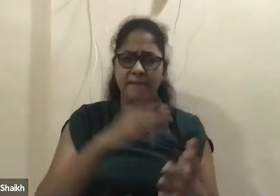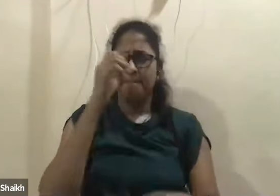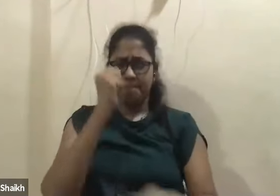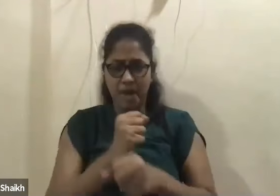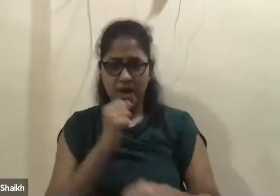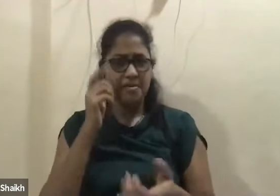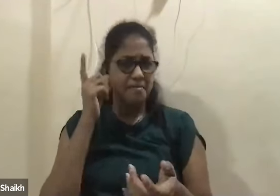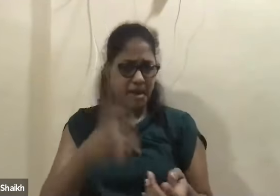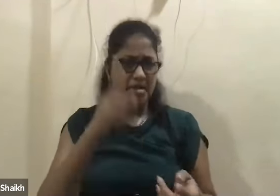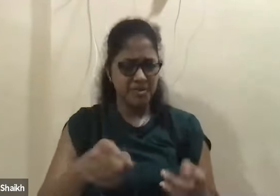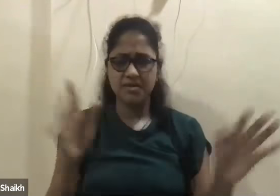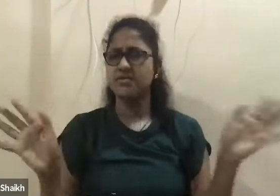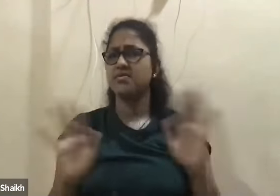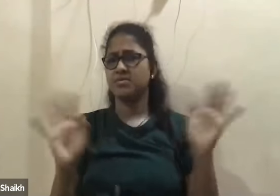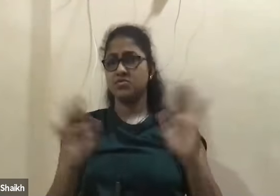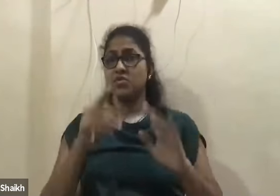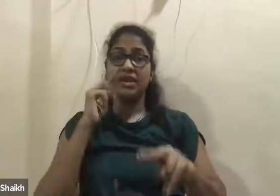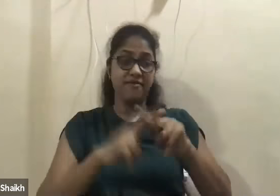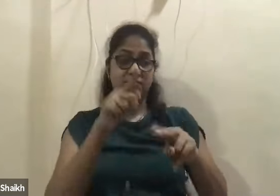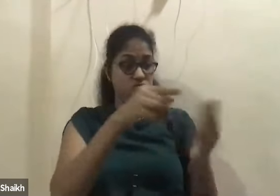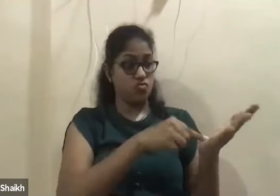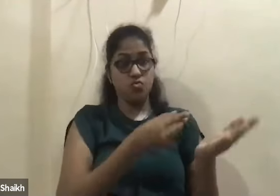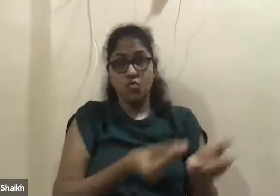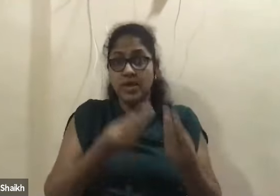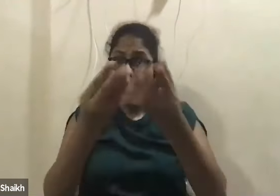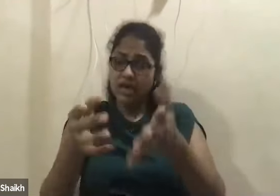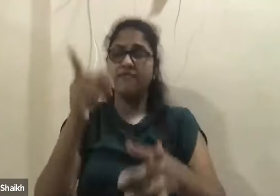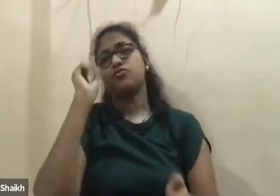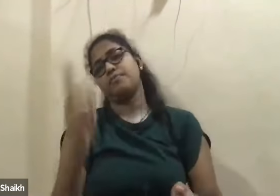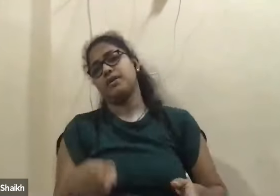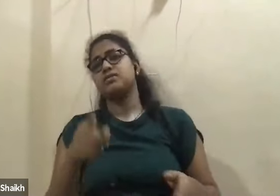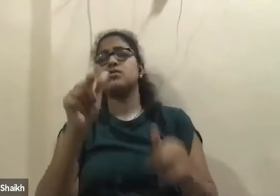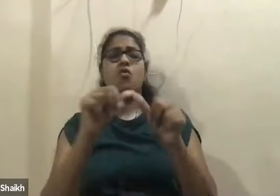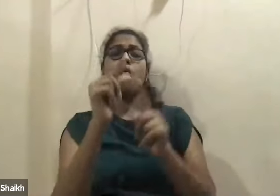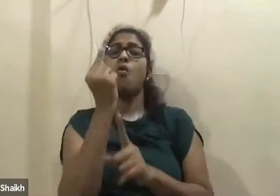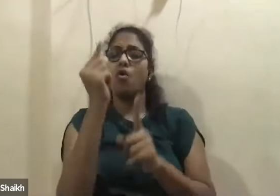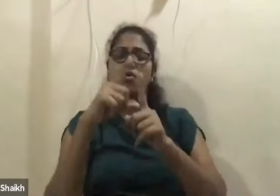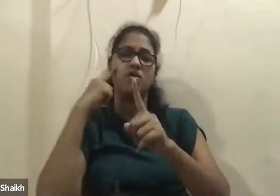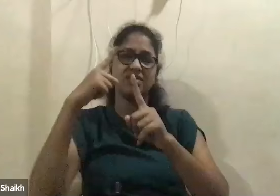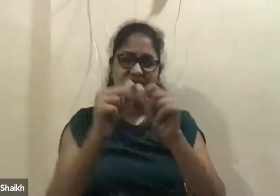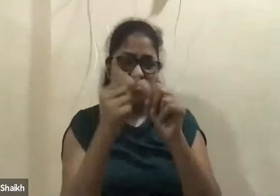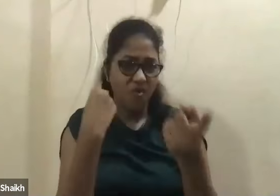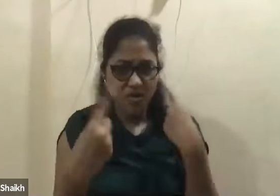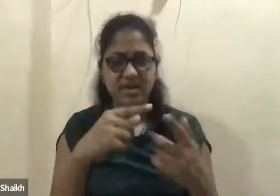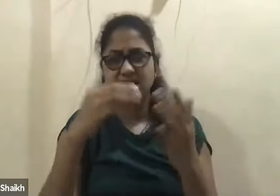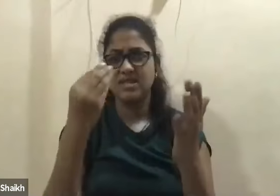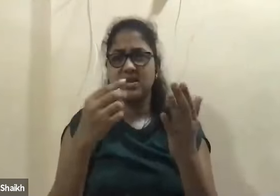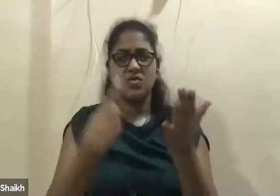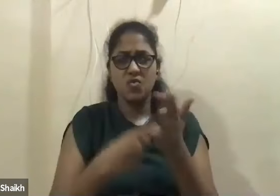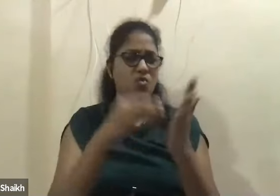provide it, it will become mandatory. You need not have an audit clause there. Oh. right? It's not really a huge public trust where you would